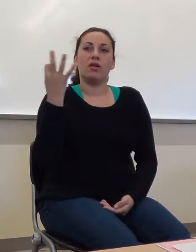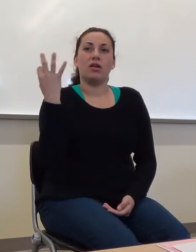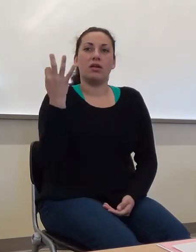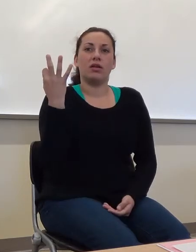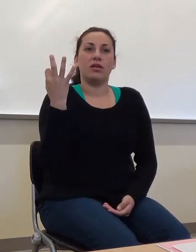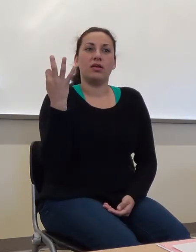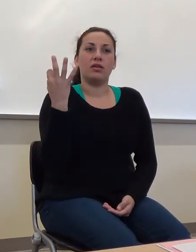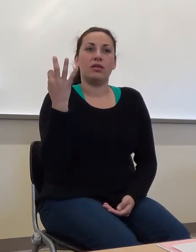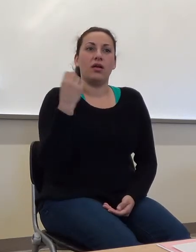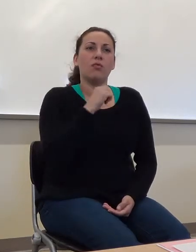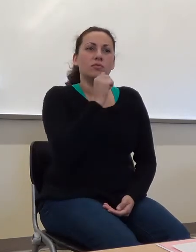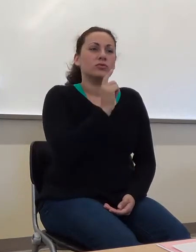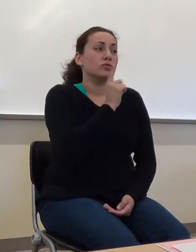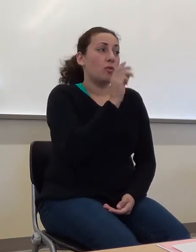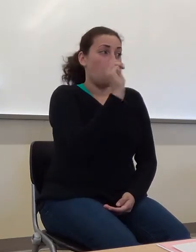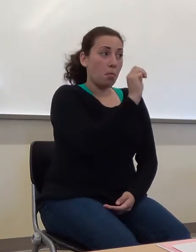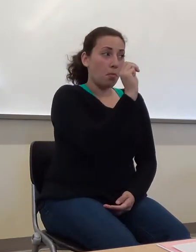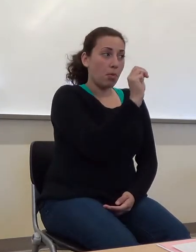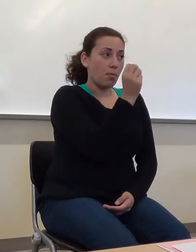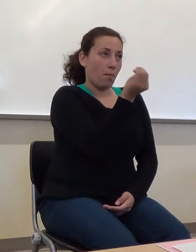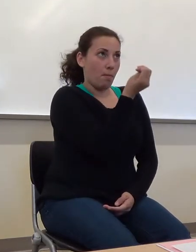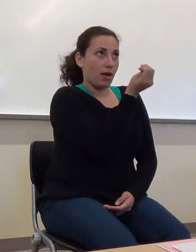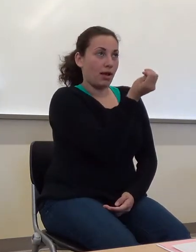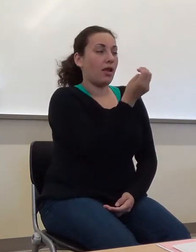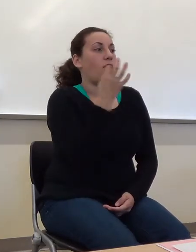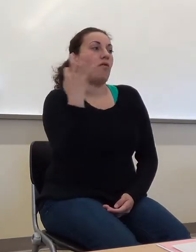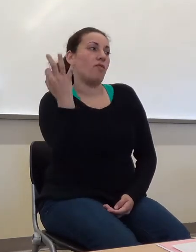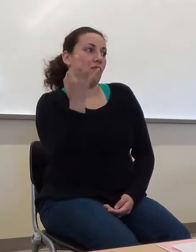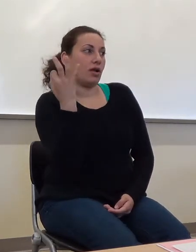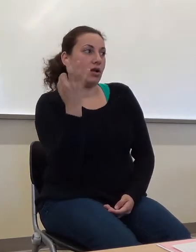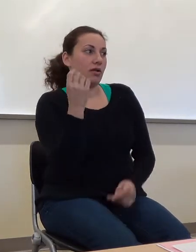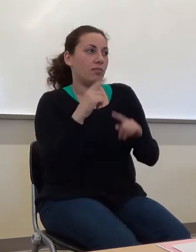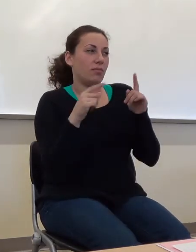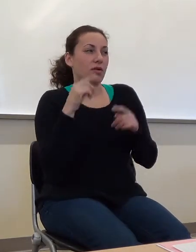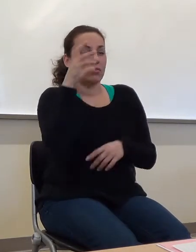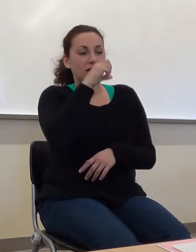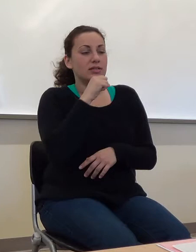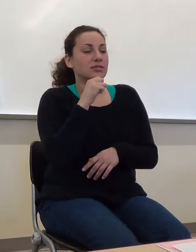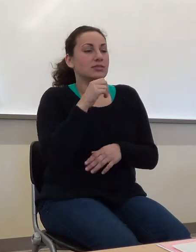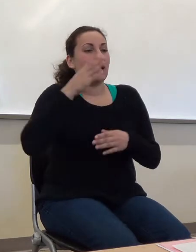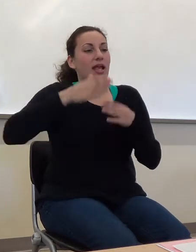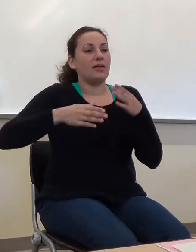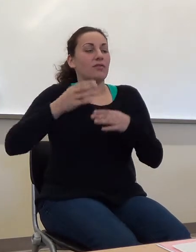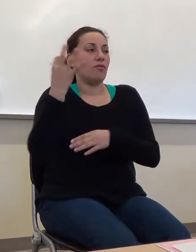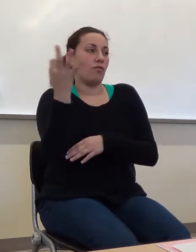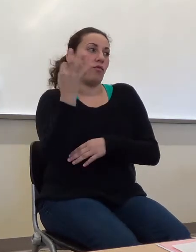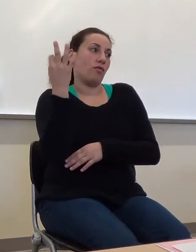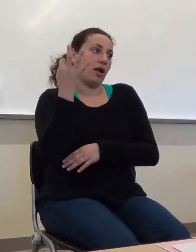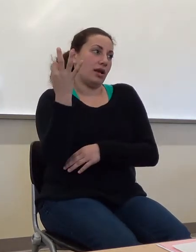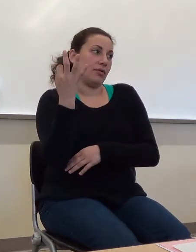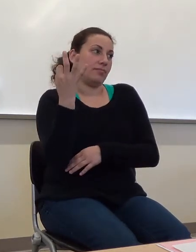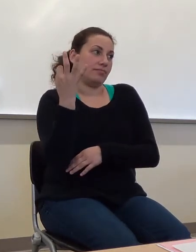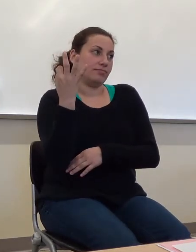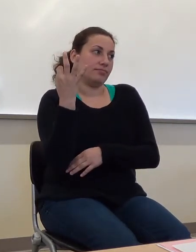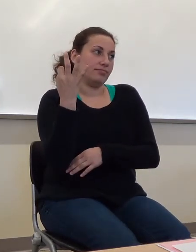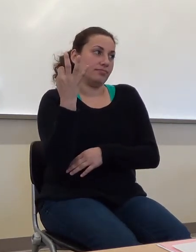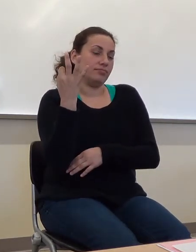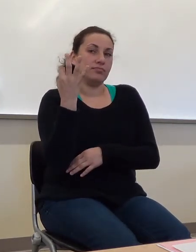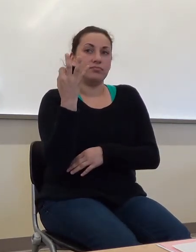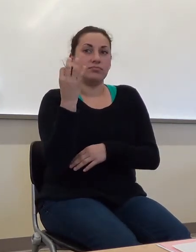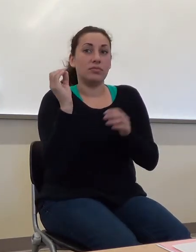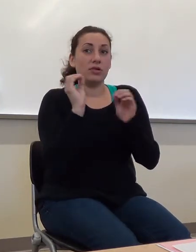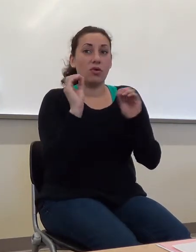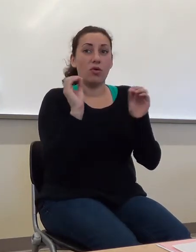midday on Monday, but I'm guessing it's the end of the day Friday. So nobody